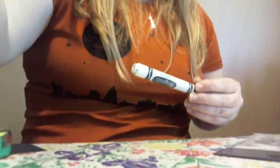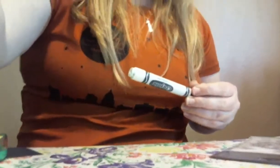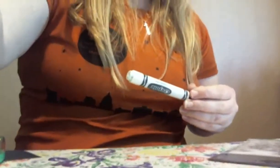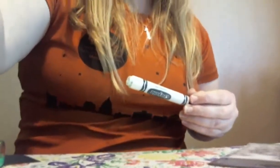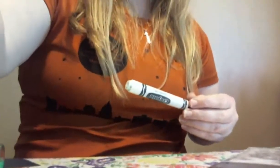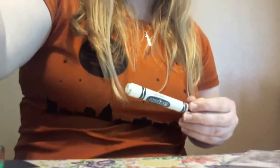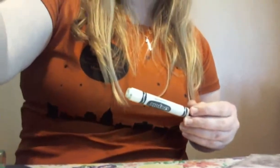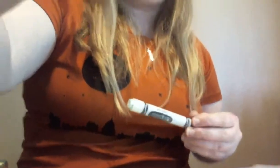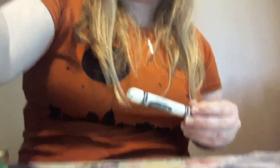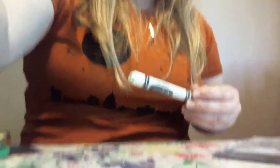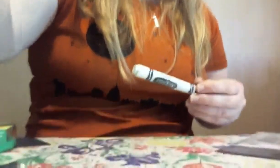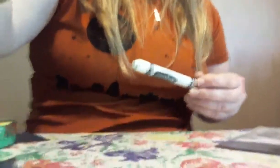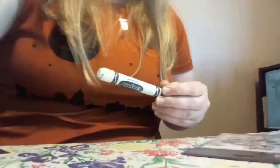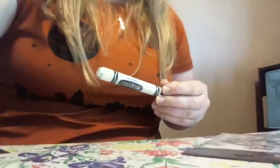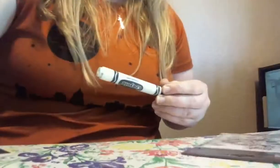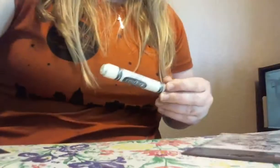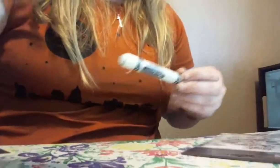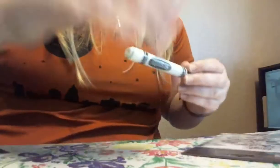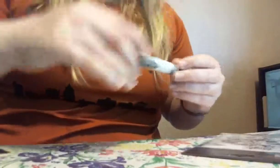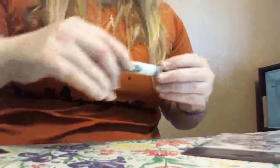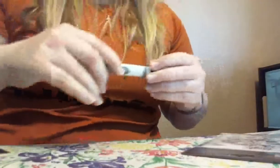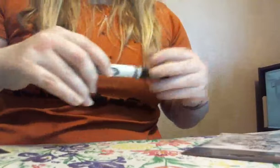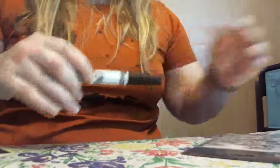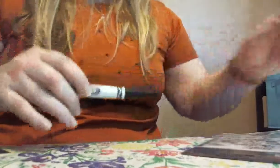And you're going to need a